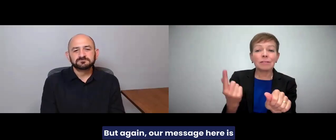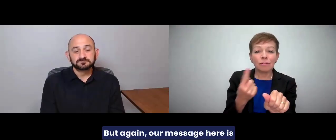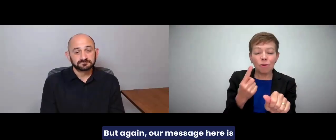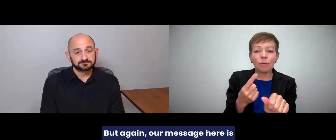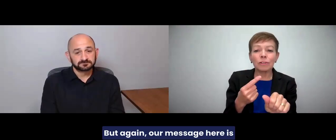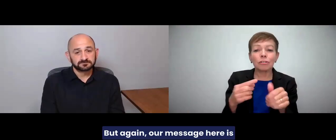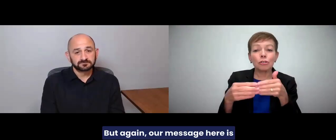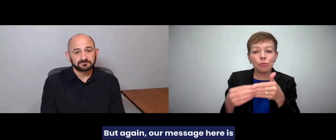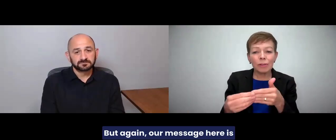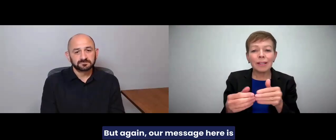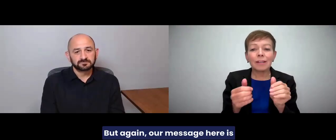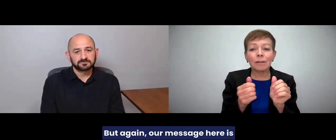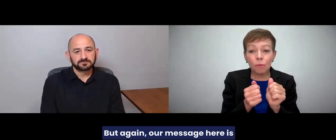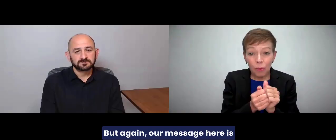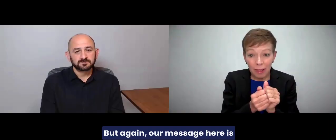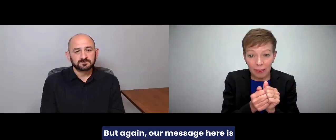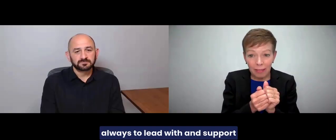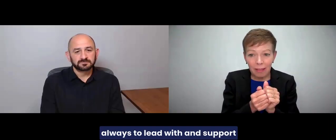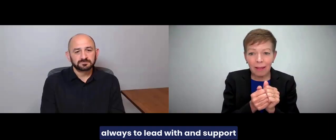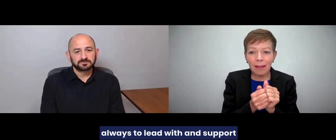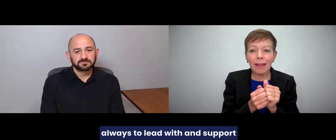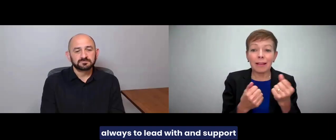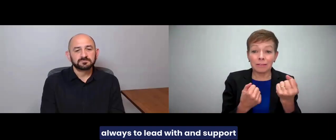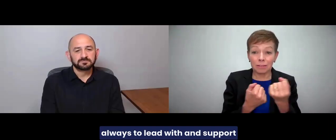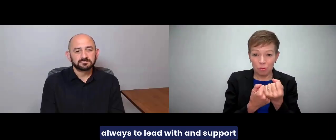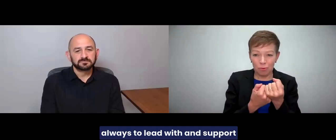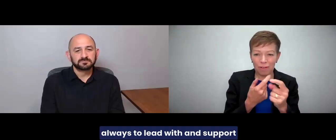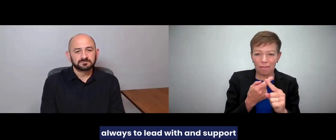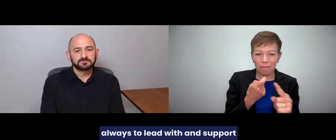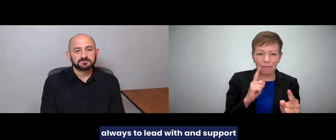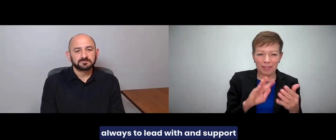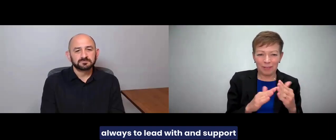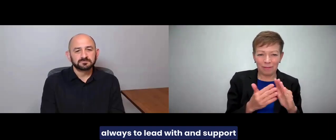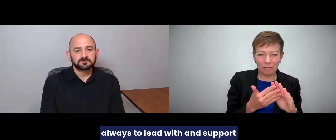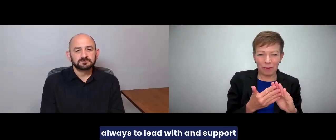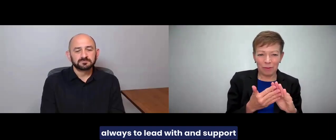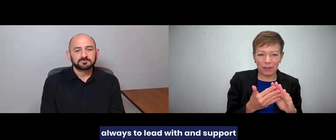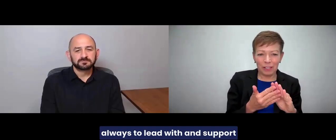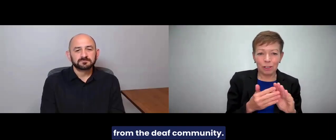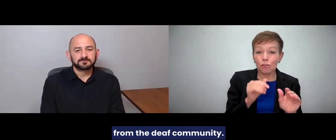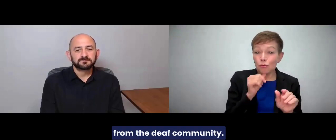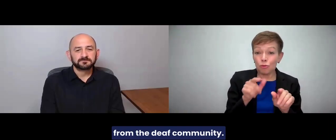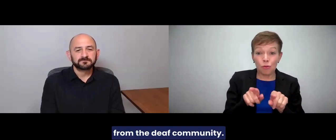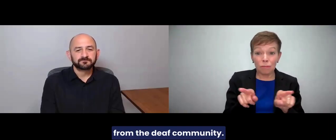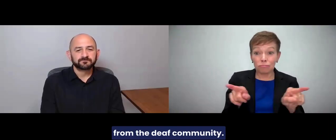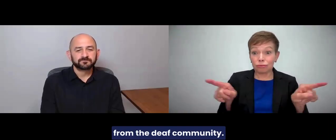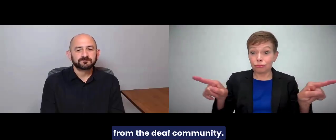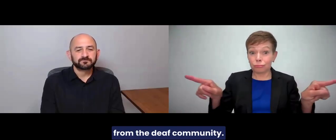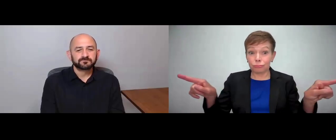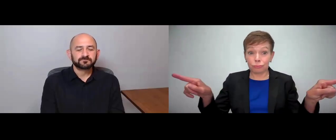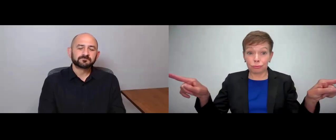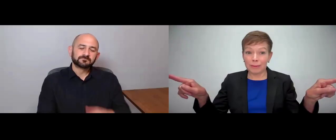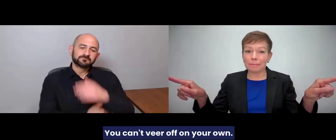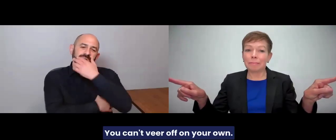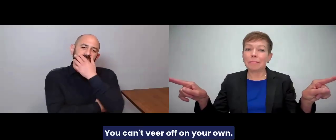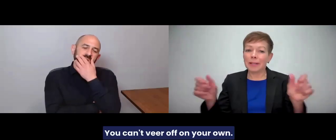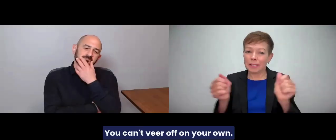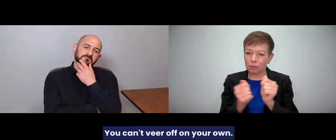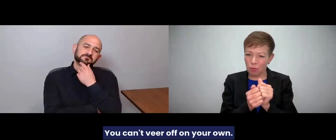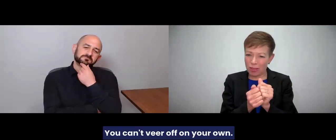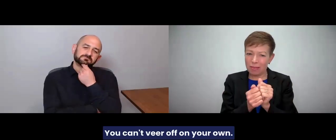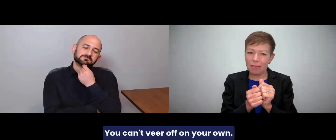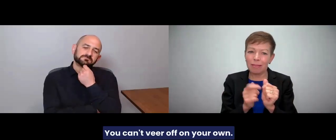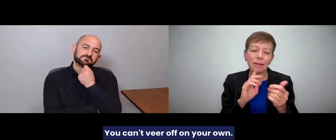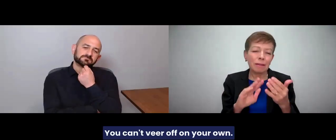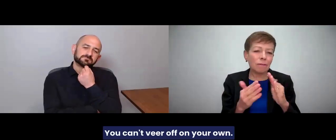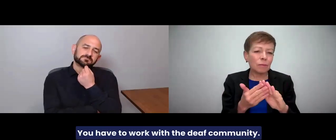again, our message here is always to lead with and support from the deaf community. You can't